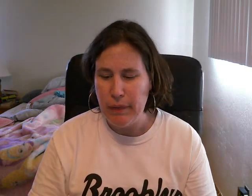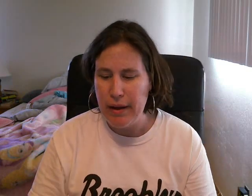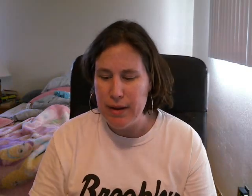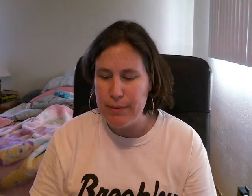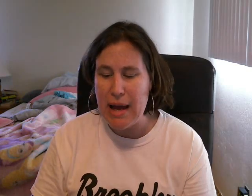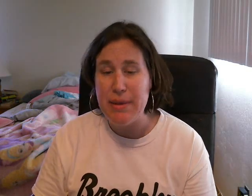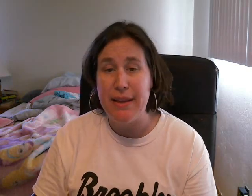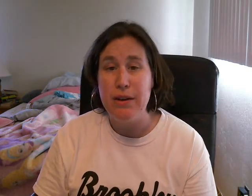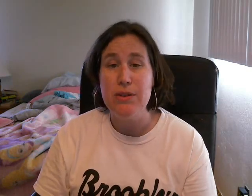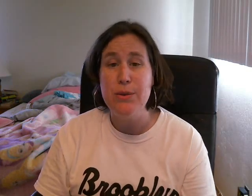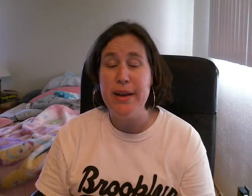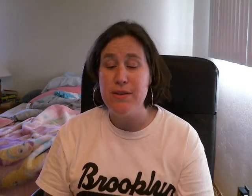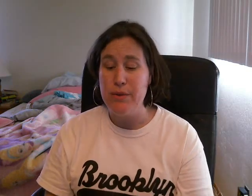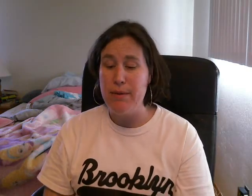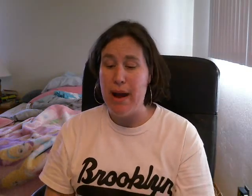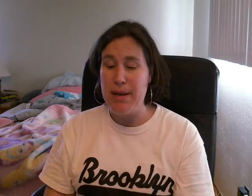Okay? Rabbit. There are two ways of doing rabbit.